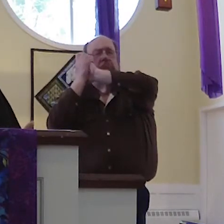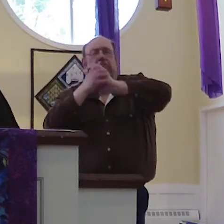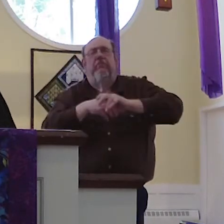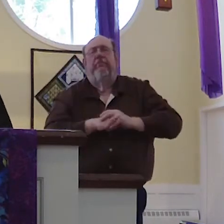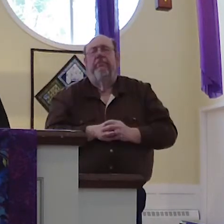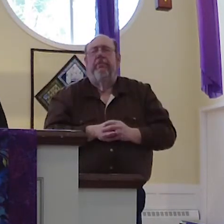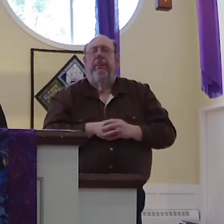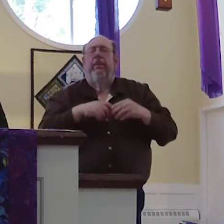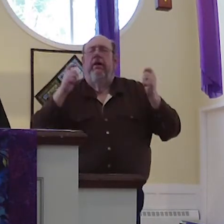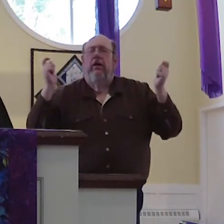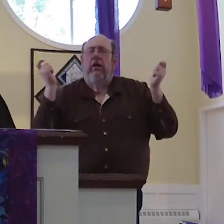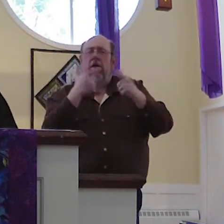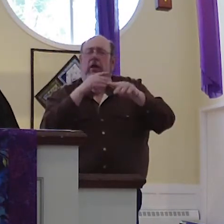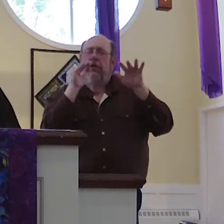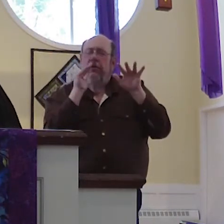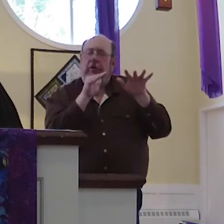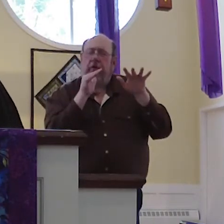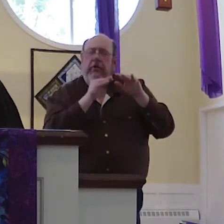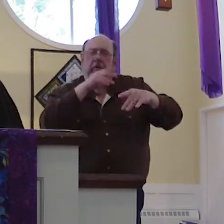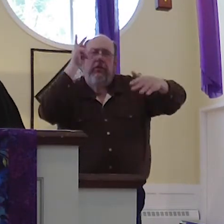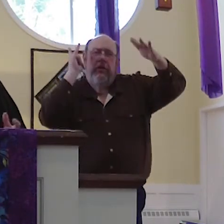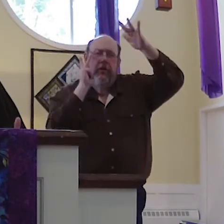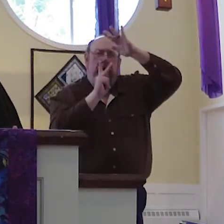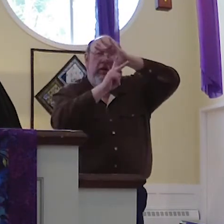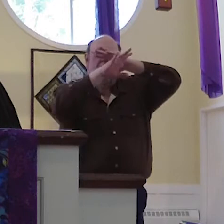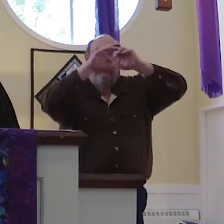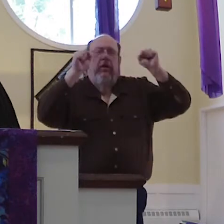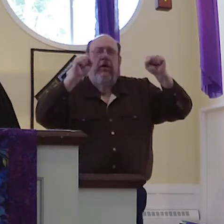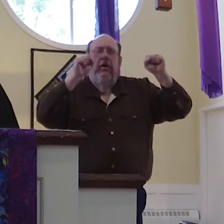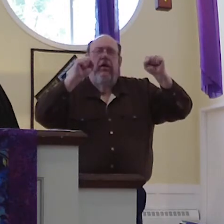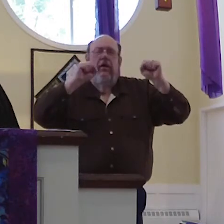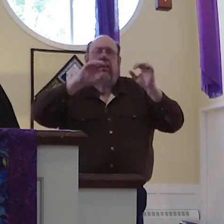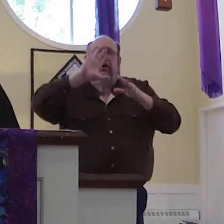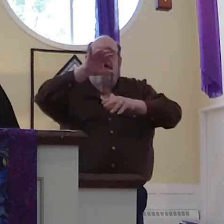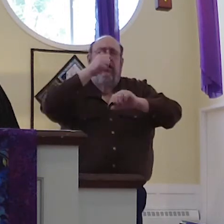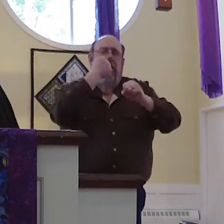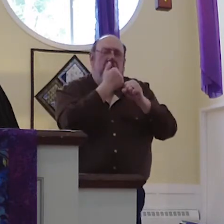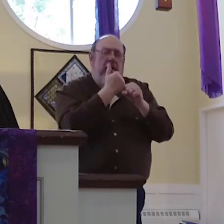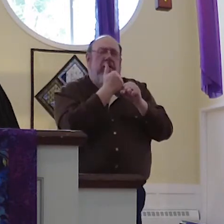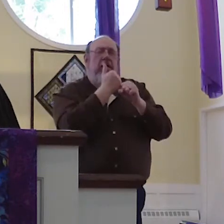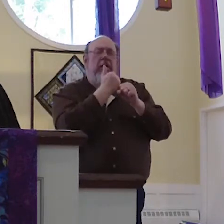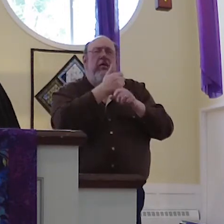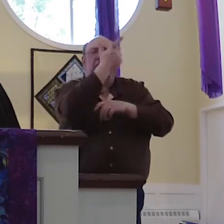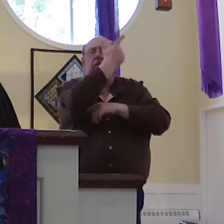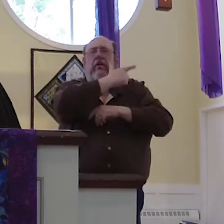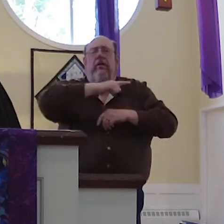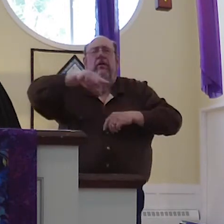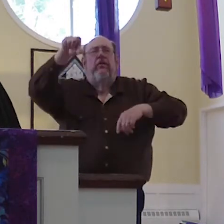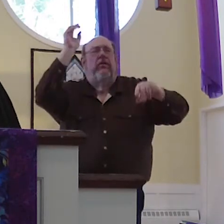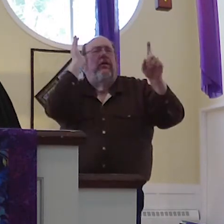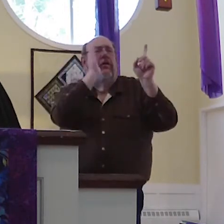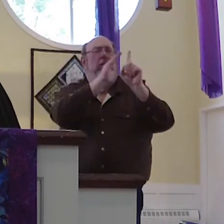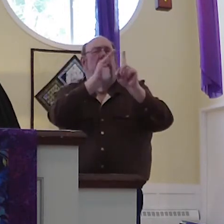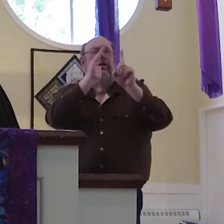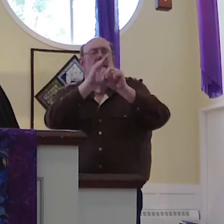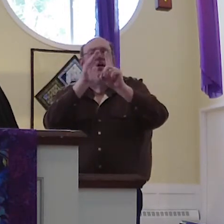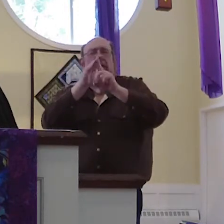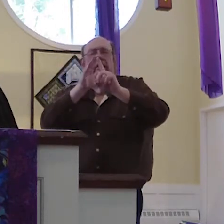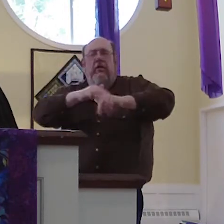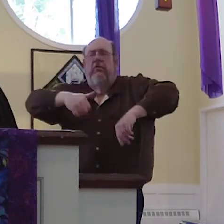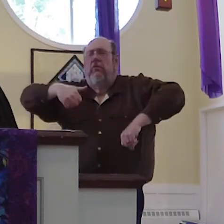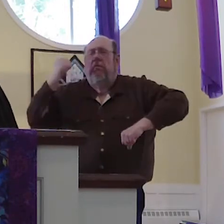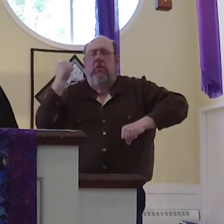All of this, according to the prophet, will attest to the Lord's stature as an enduring reminder that won't be